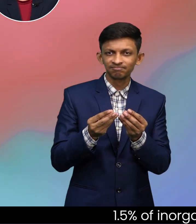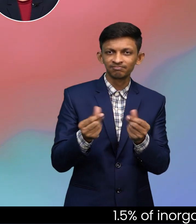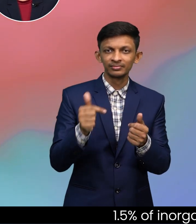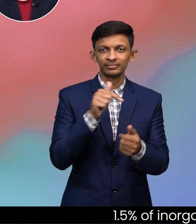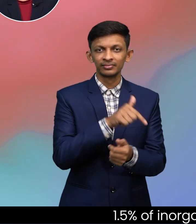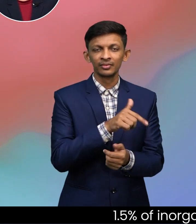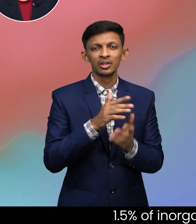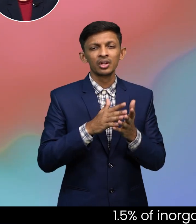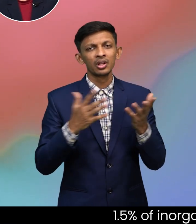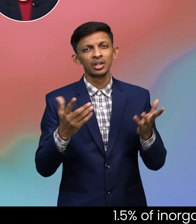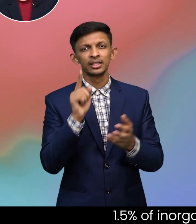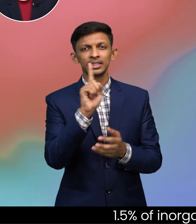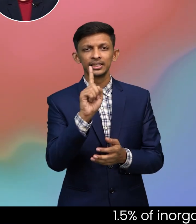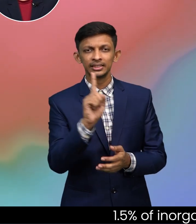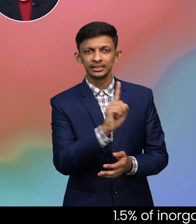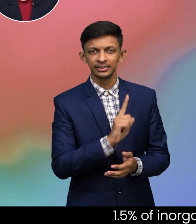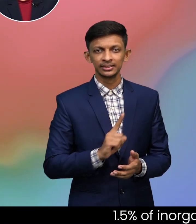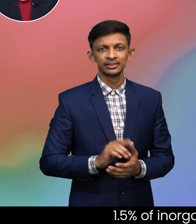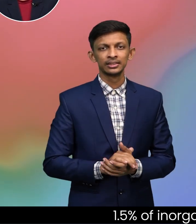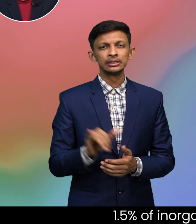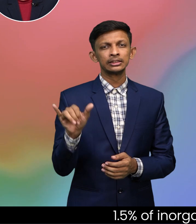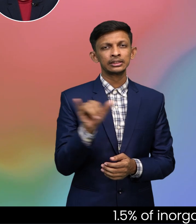water-soluble vitamins,